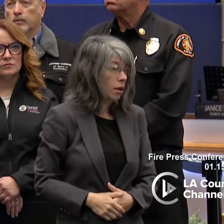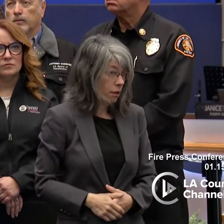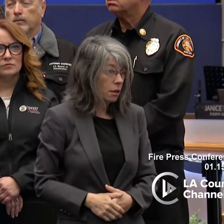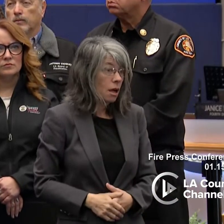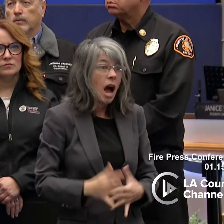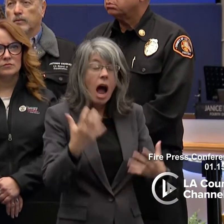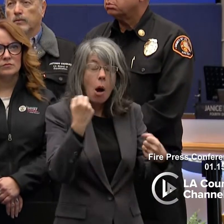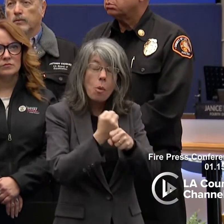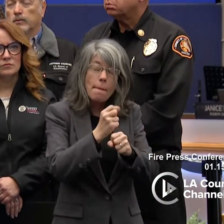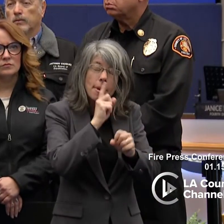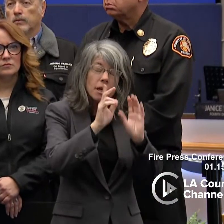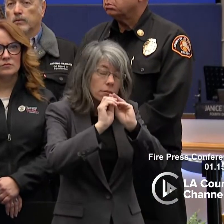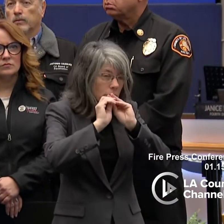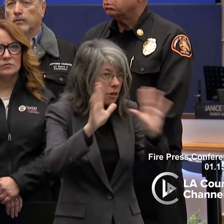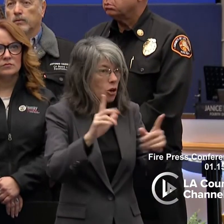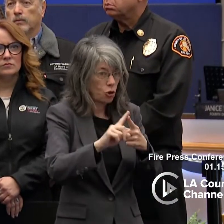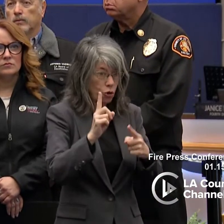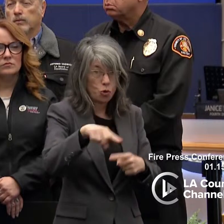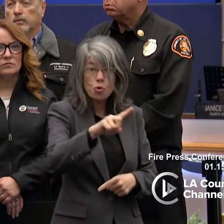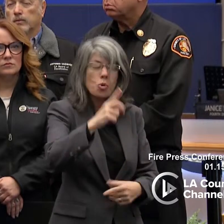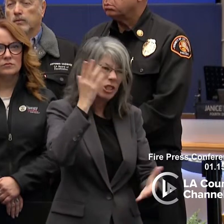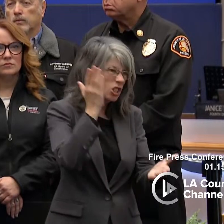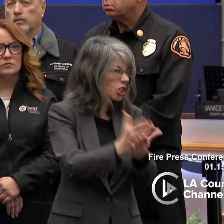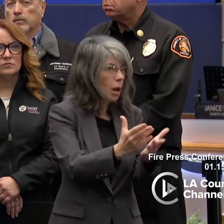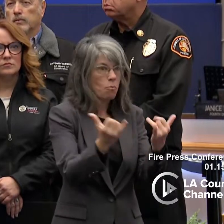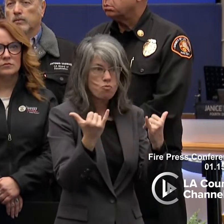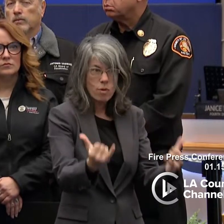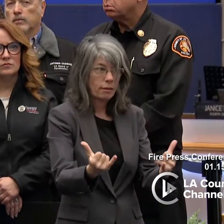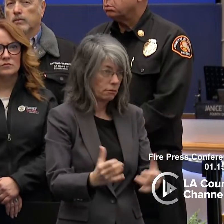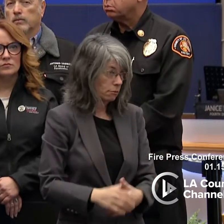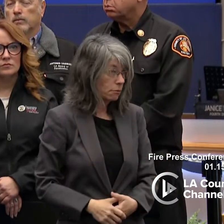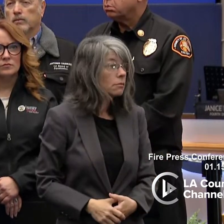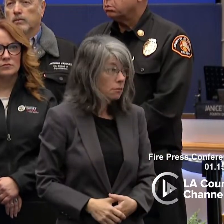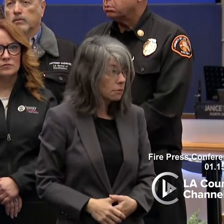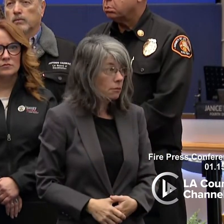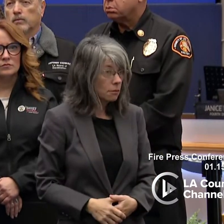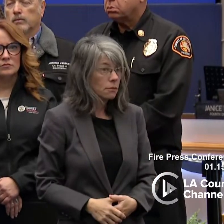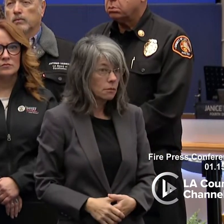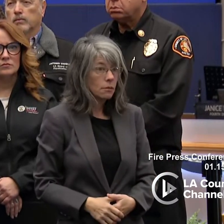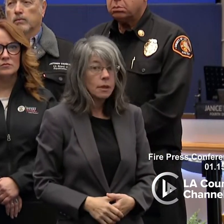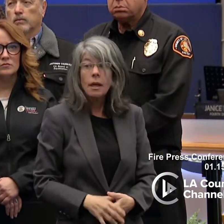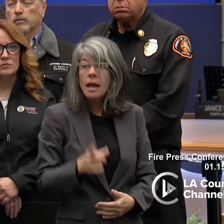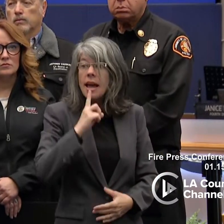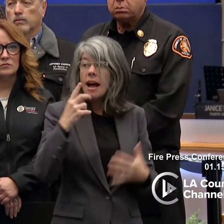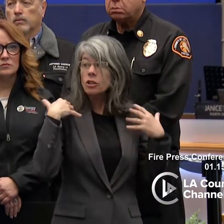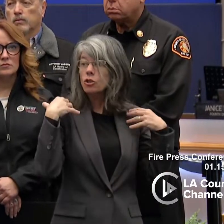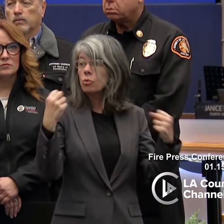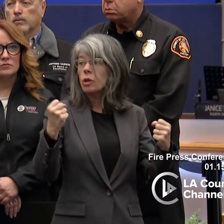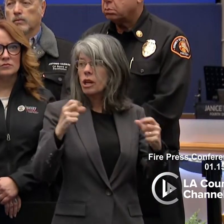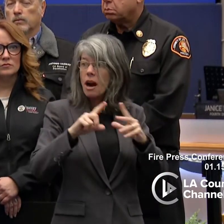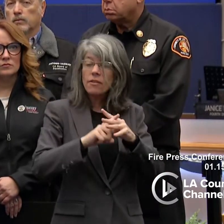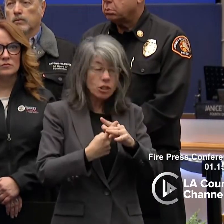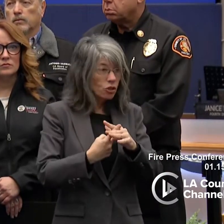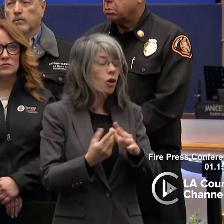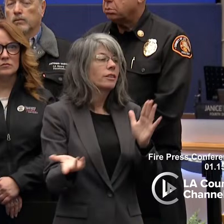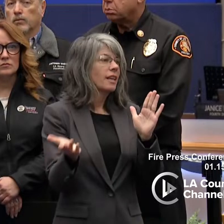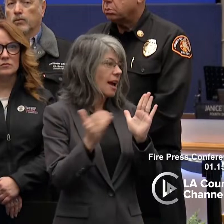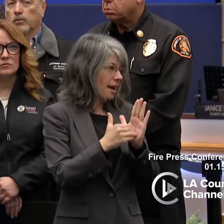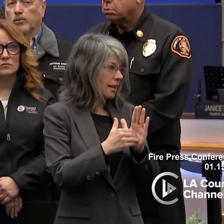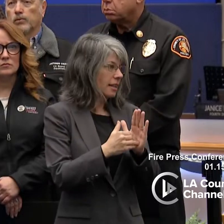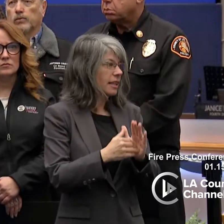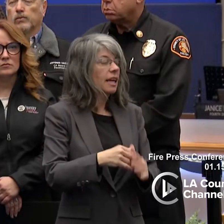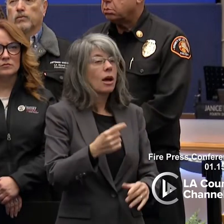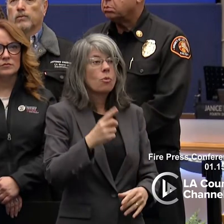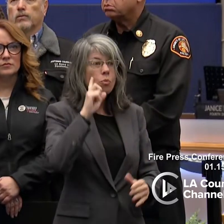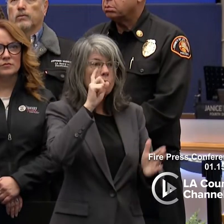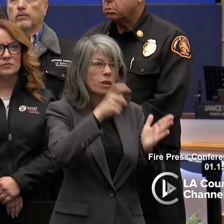I want to make that crystal clear. So stop it right now. And as the recovery starts up, we again are seeing